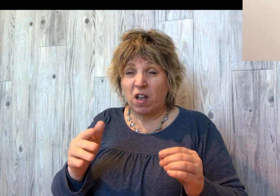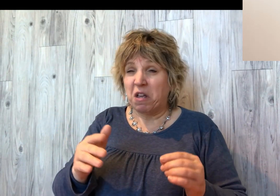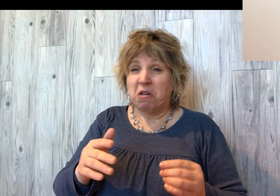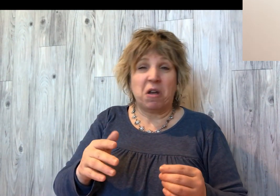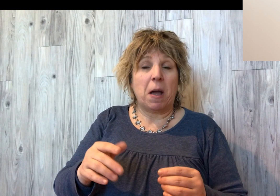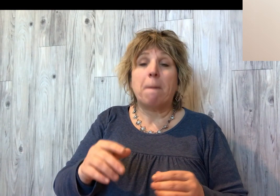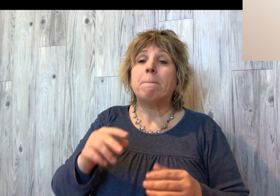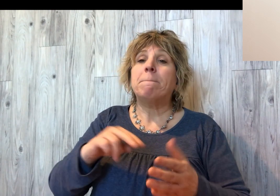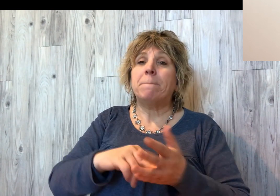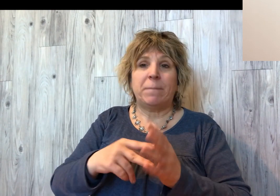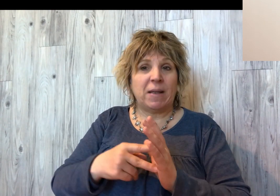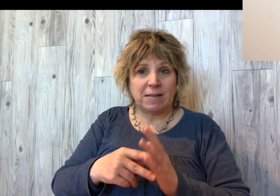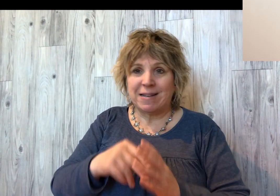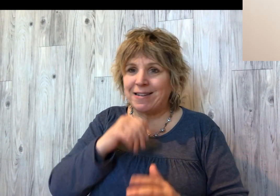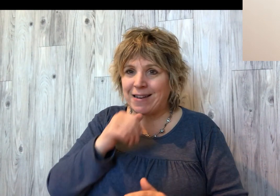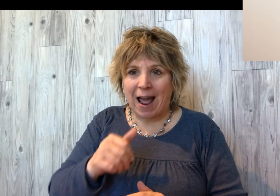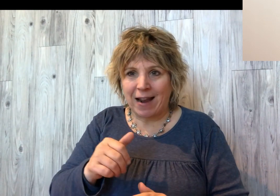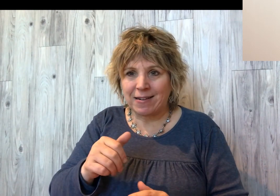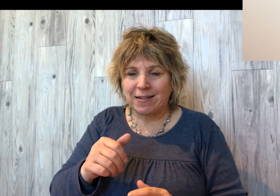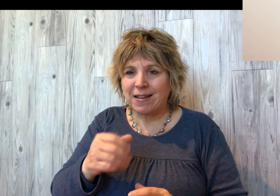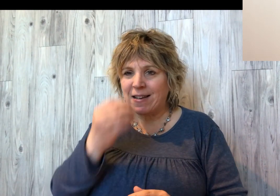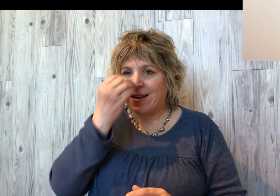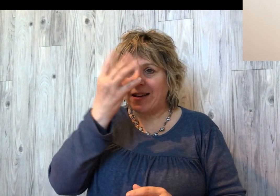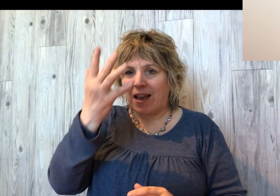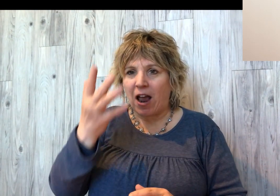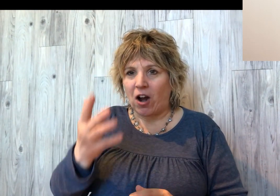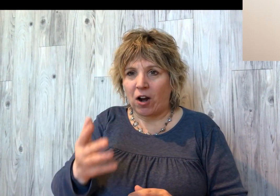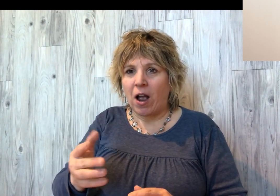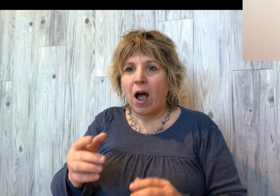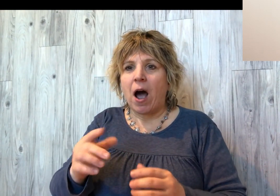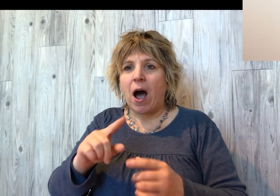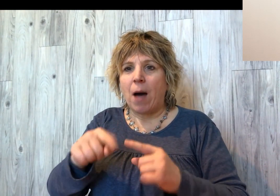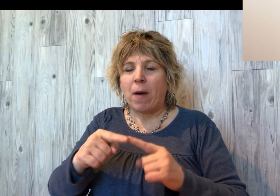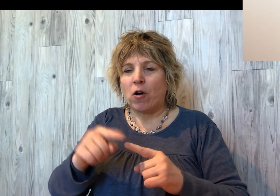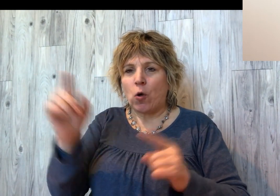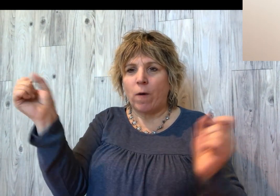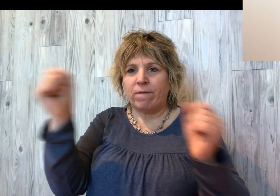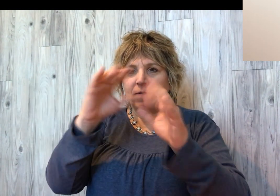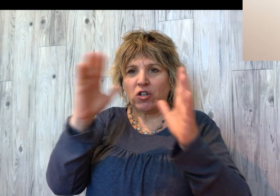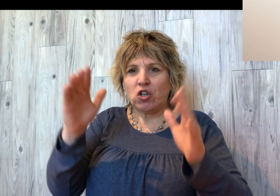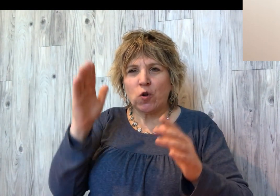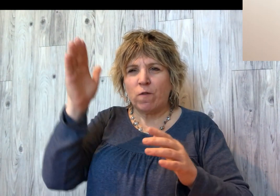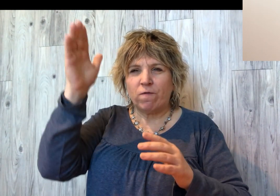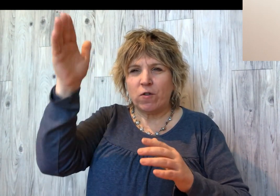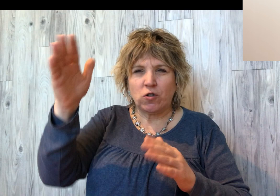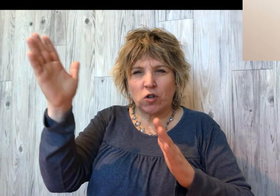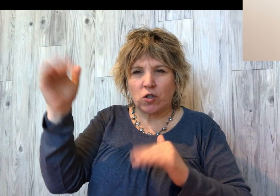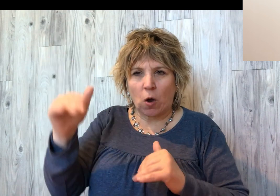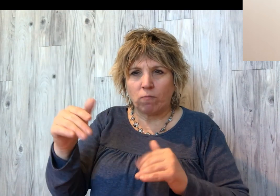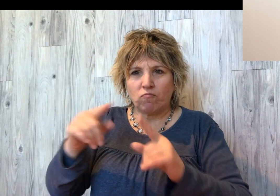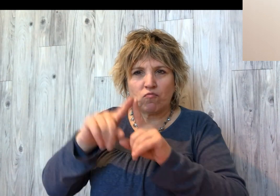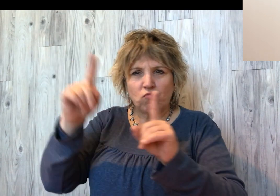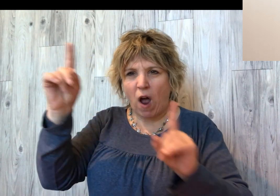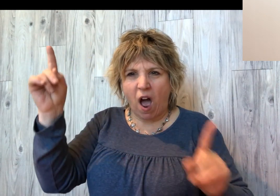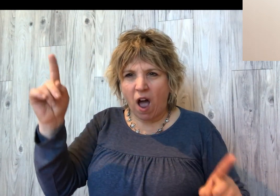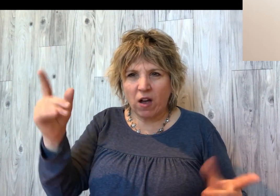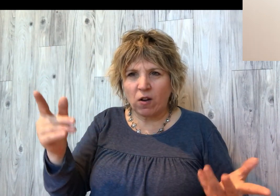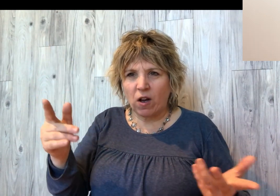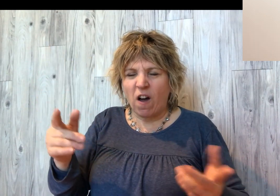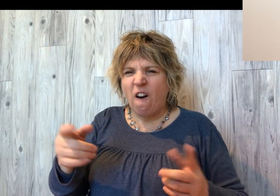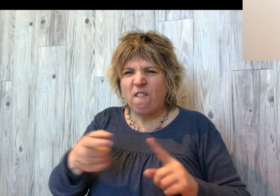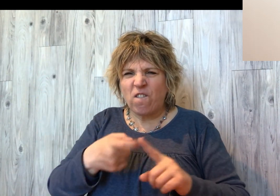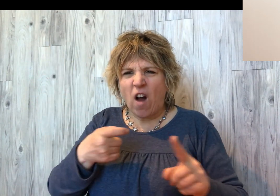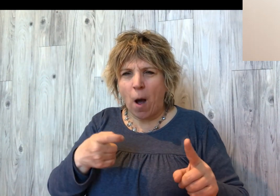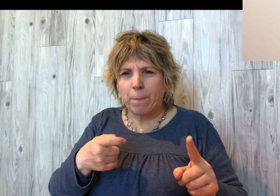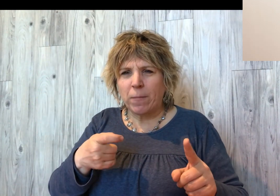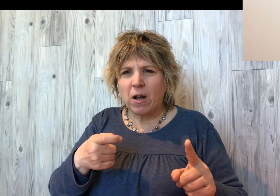care about theirs, they will never care about your vision and your hopes and your dreams for the future either. So run away. Run